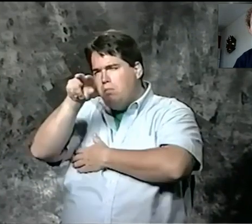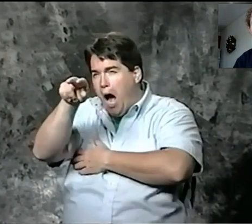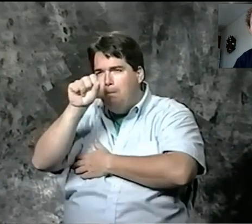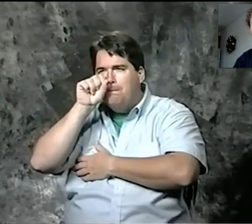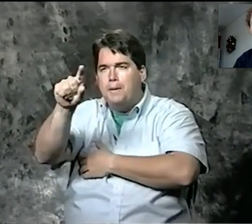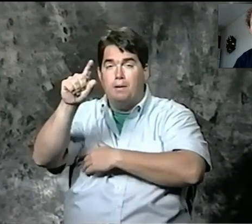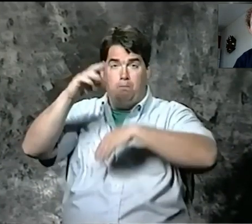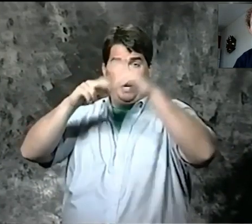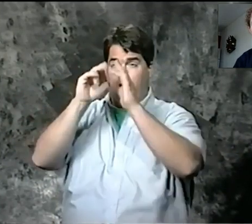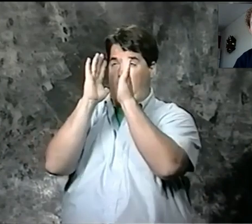Walks to the window and he